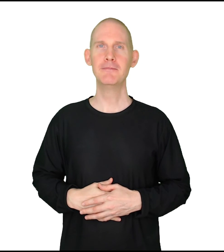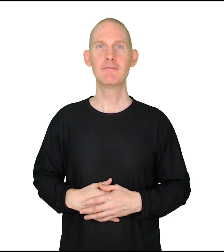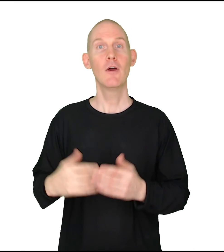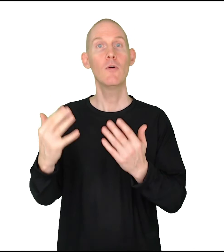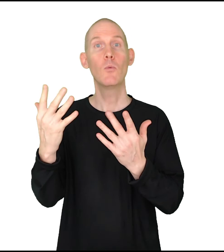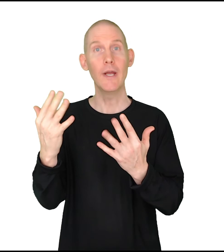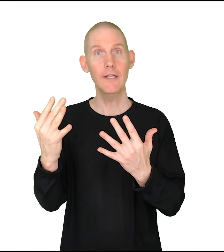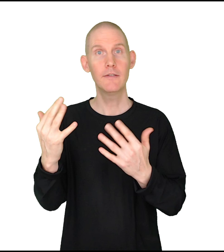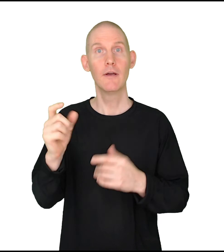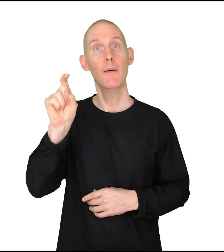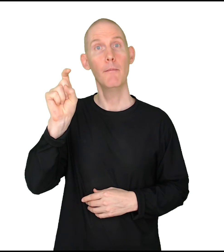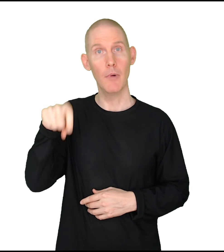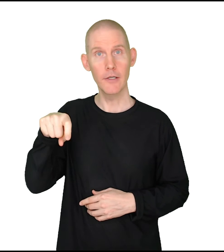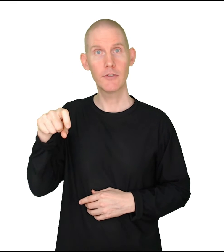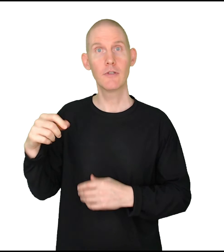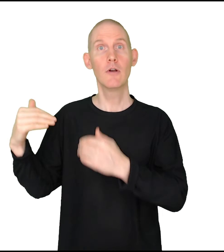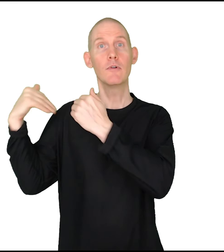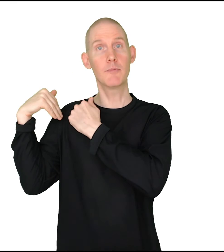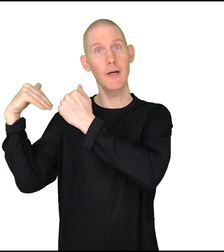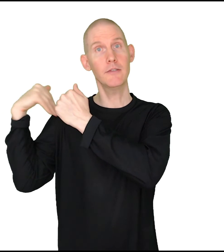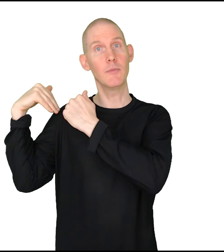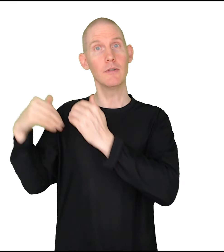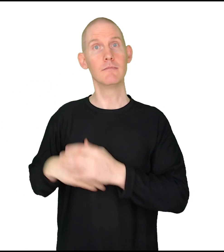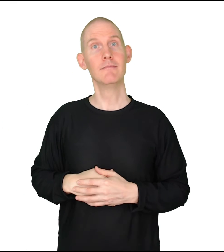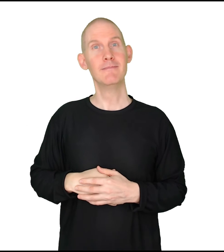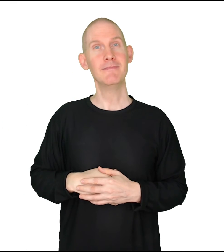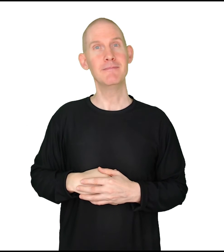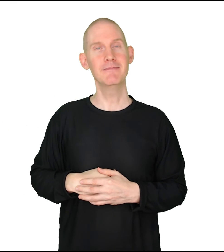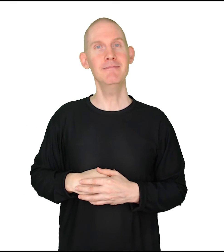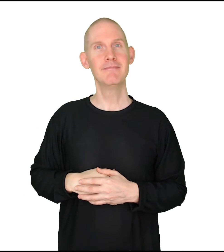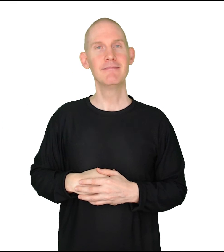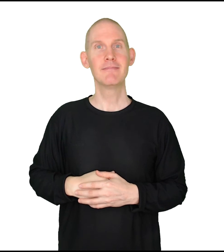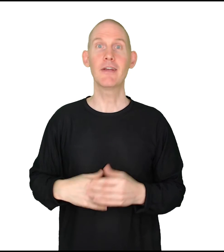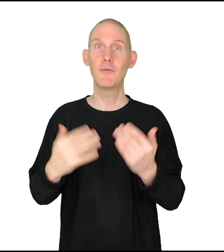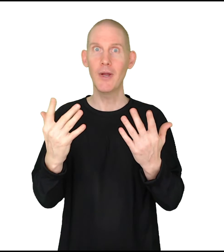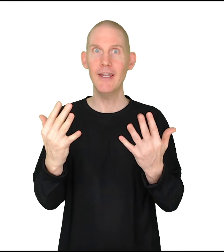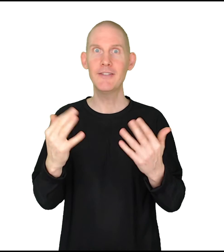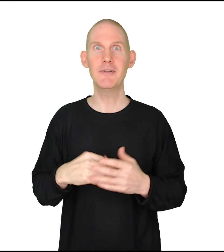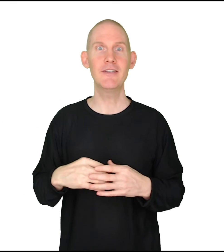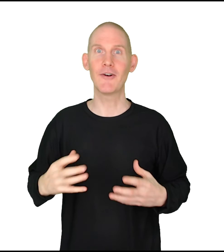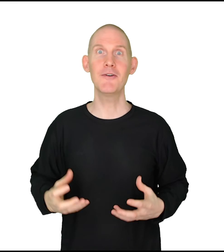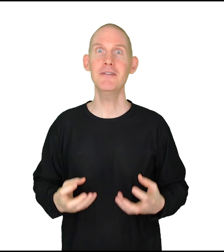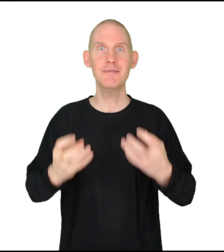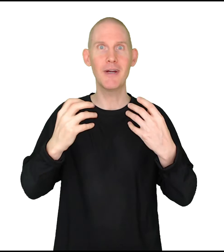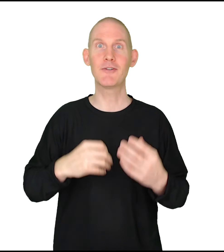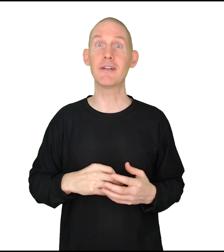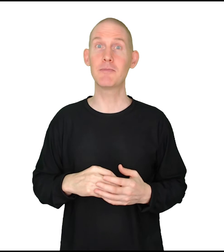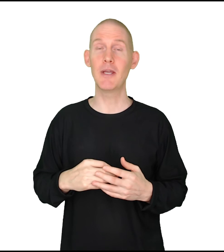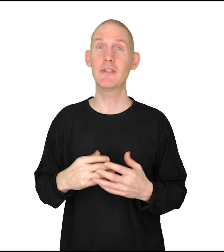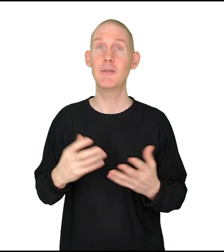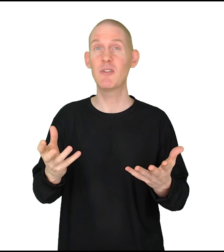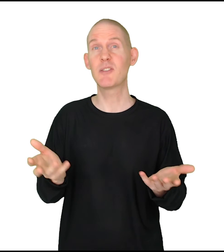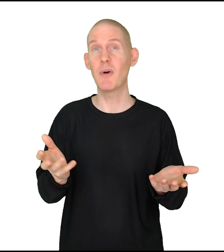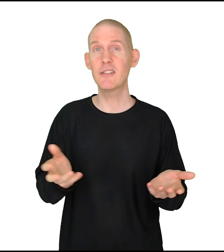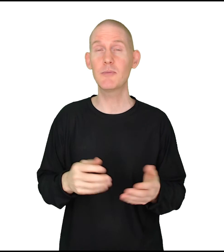responsible. All right, from the front, just tap twice. Responsible. Kind of like something's on your shoulders, right? You